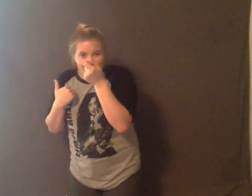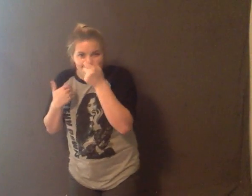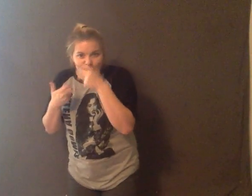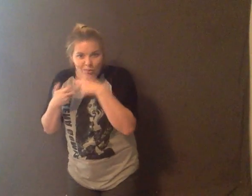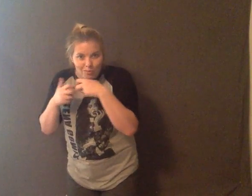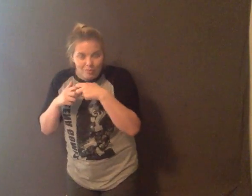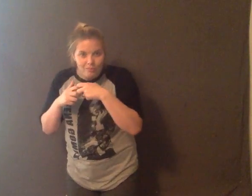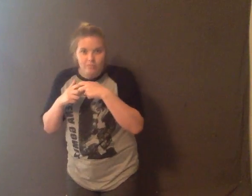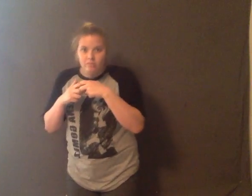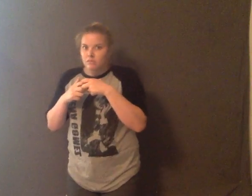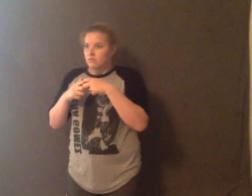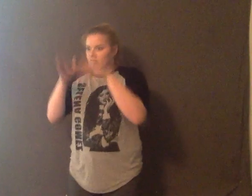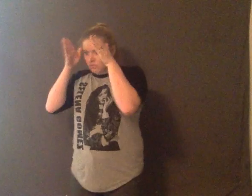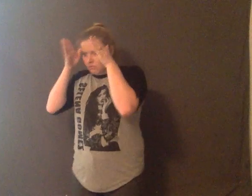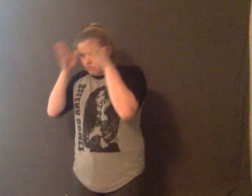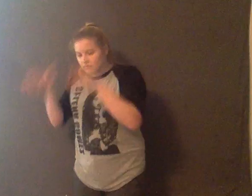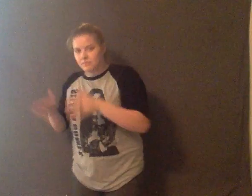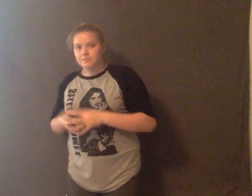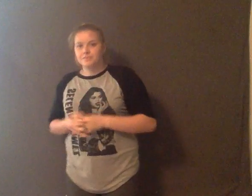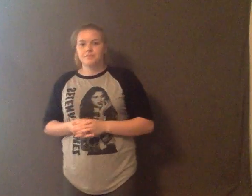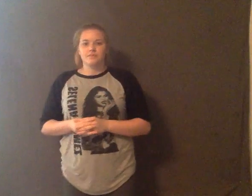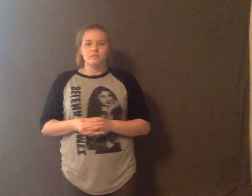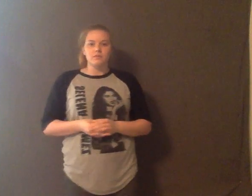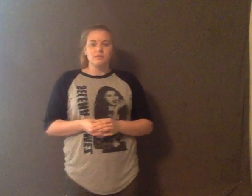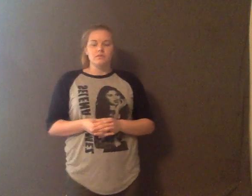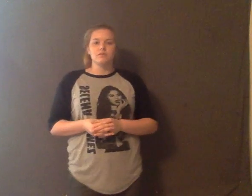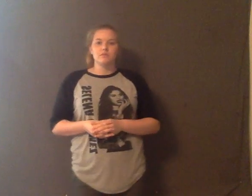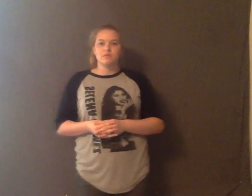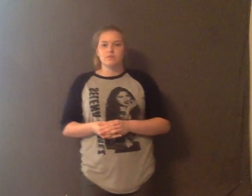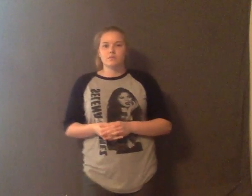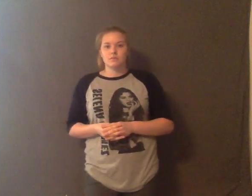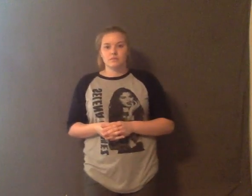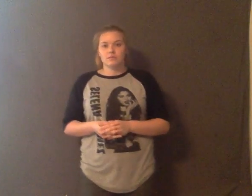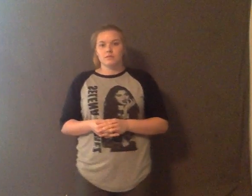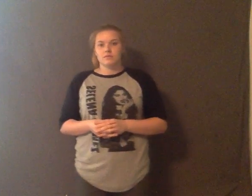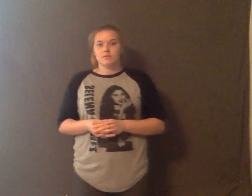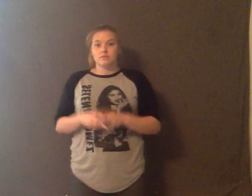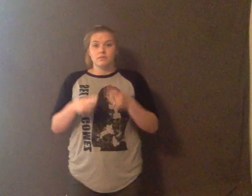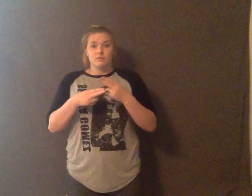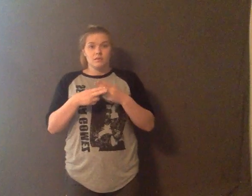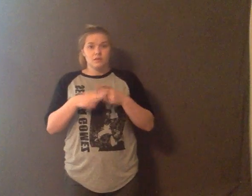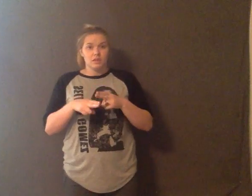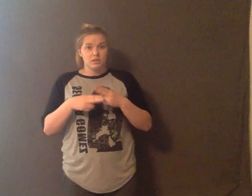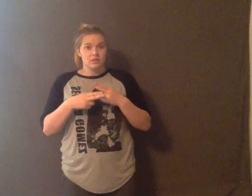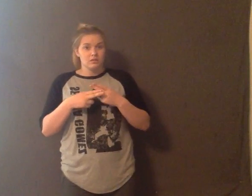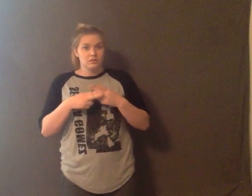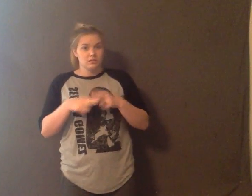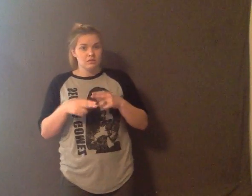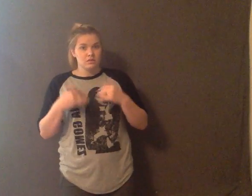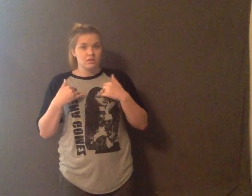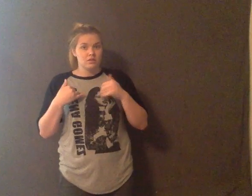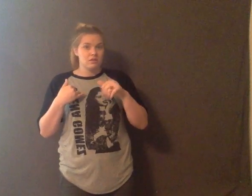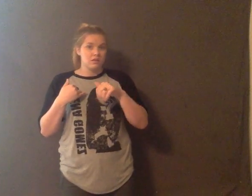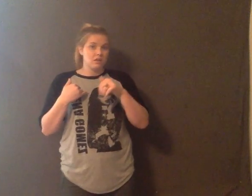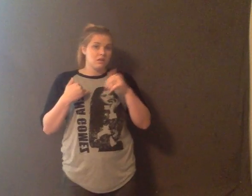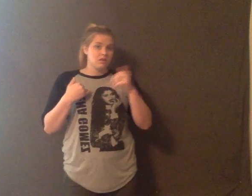death. Robert Martin wasn't exaggerating. When the profits of the egg industry were threatened by egg alternative company Hampton Creek Foods,